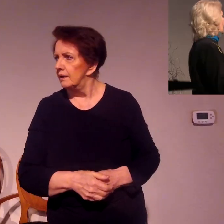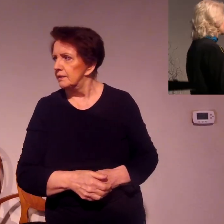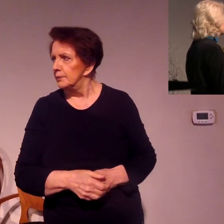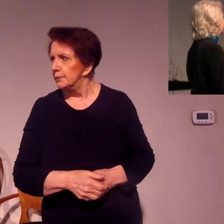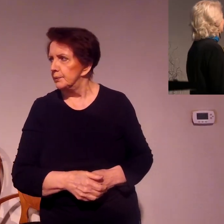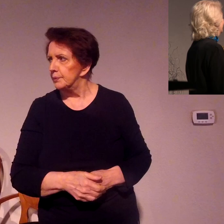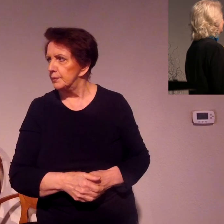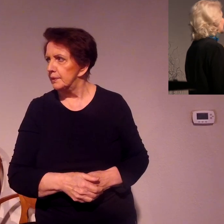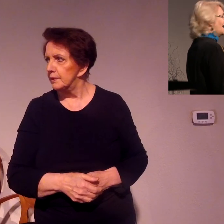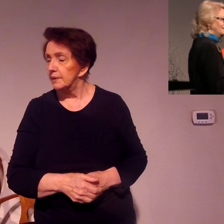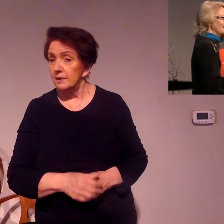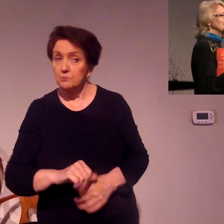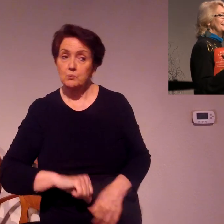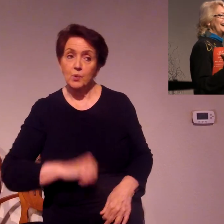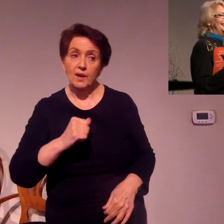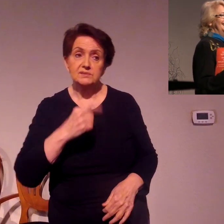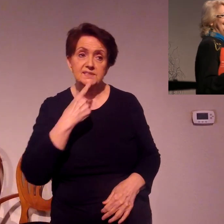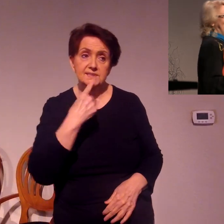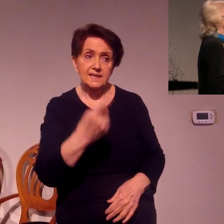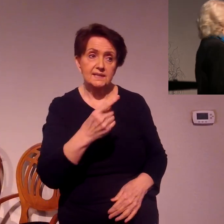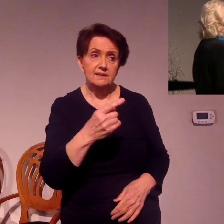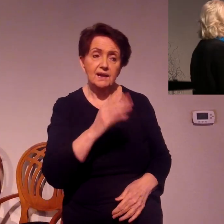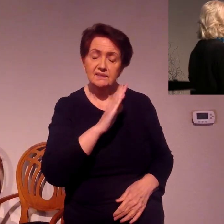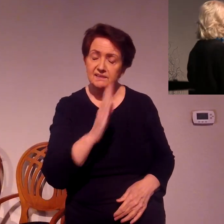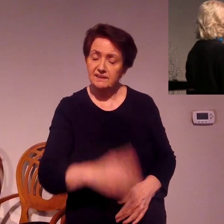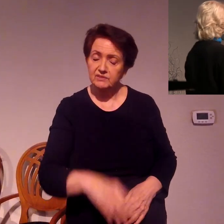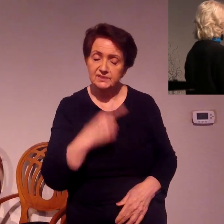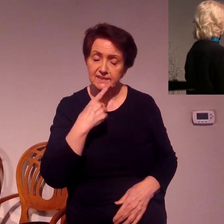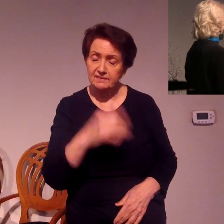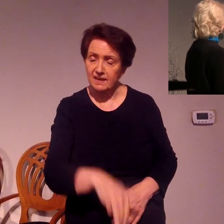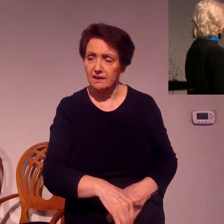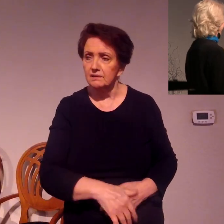I'm proud to say that I've never said that.